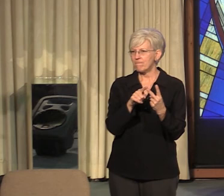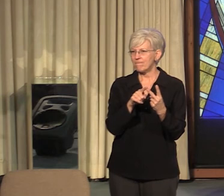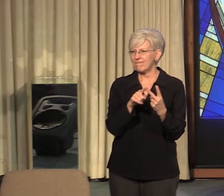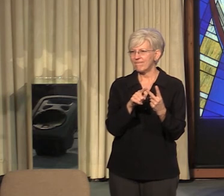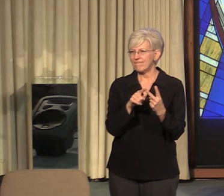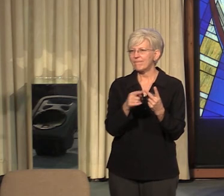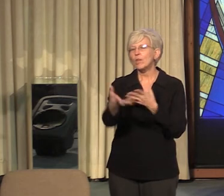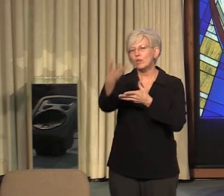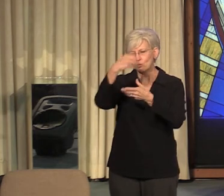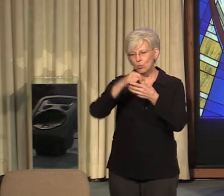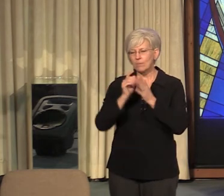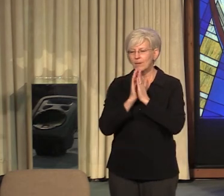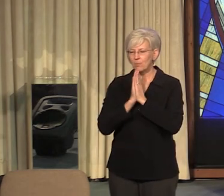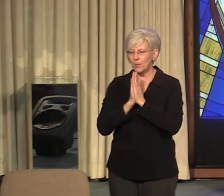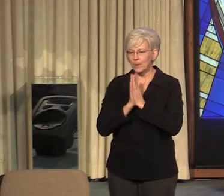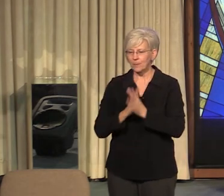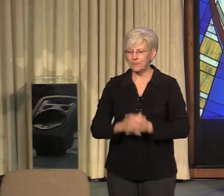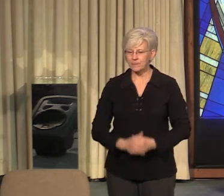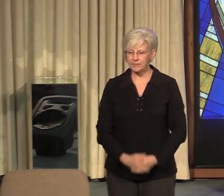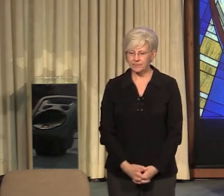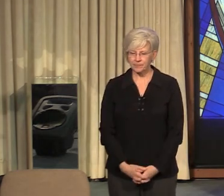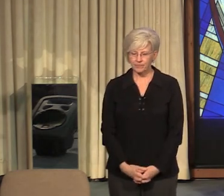please join me in prayer.